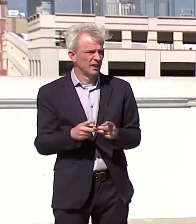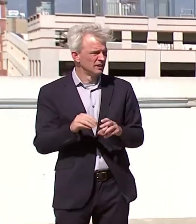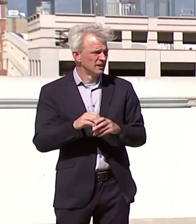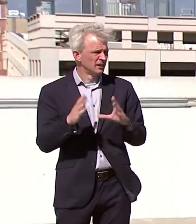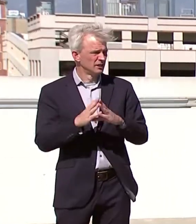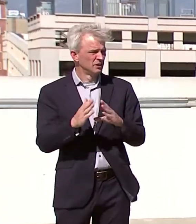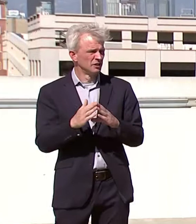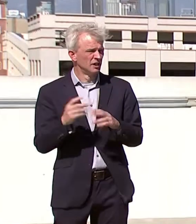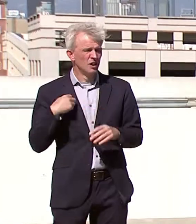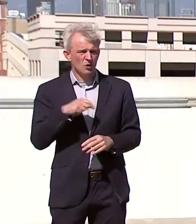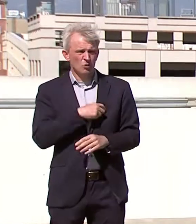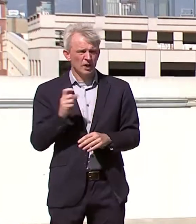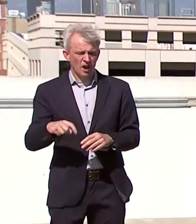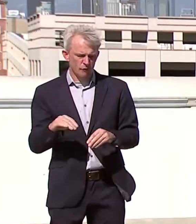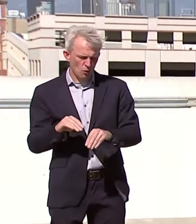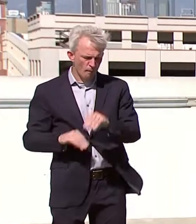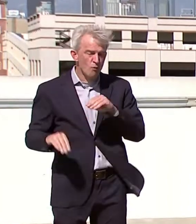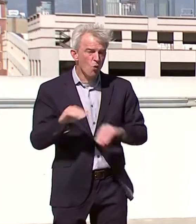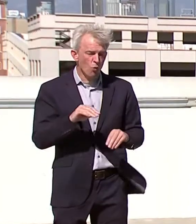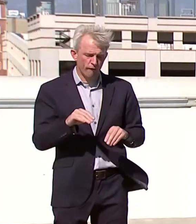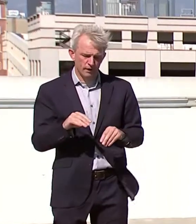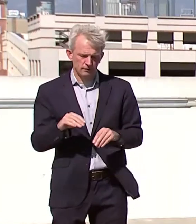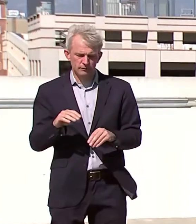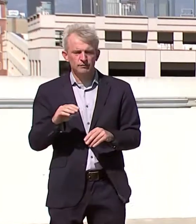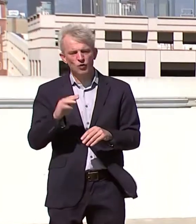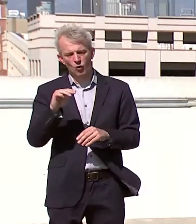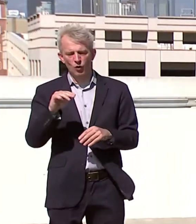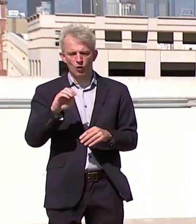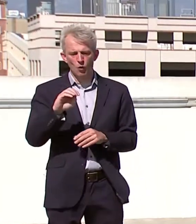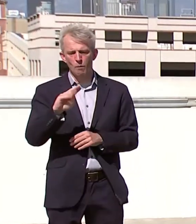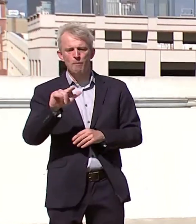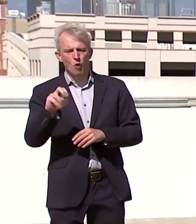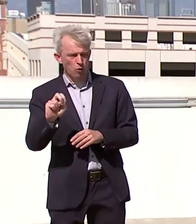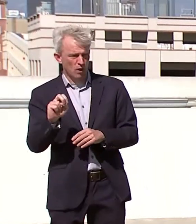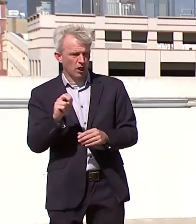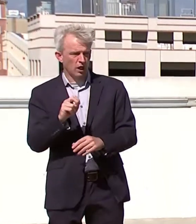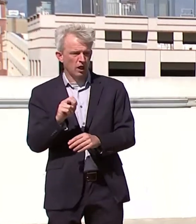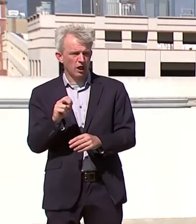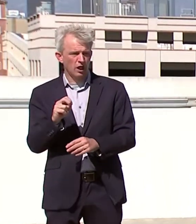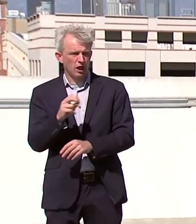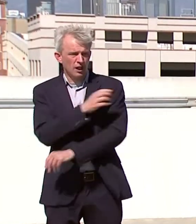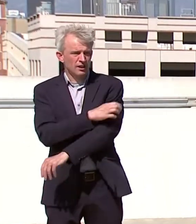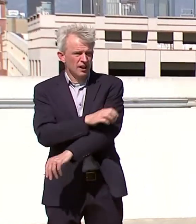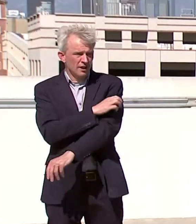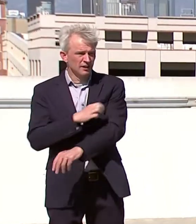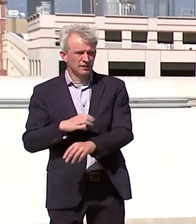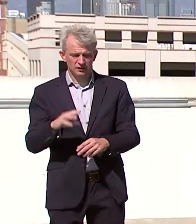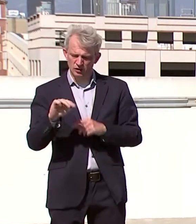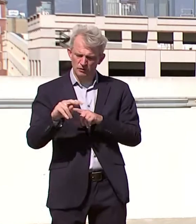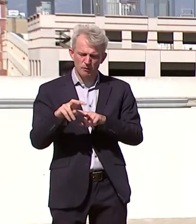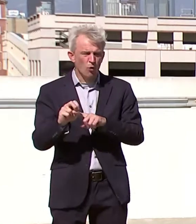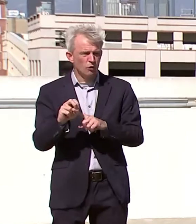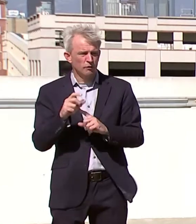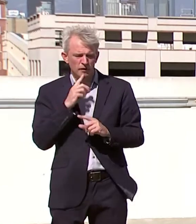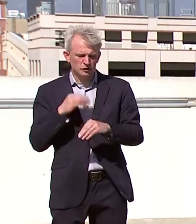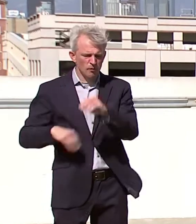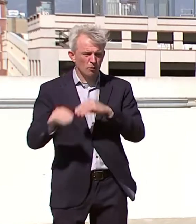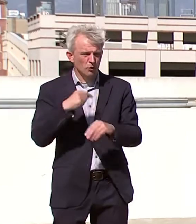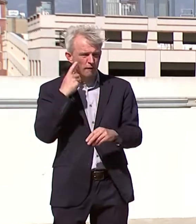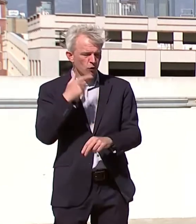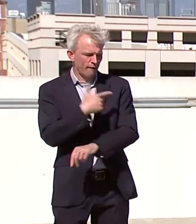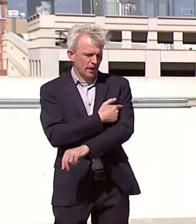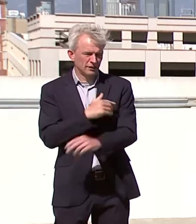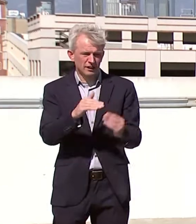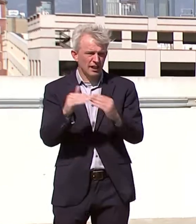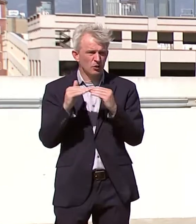the MOBLE, or MOVE, clinics. MOVE stands for Mobile Outreach for Vaccine Equity, and from the beginning of this, I know the county and we looked at early